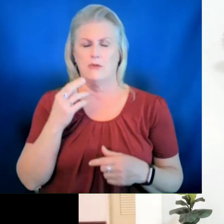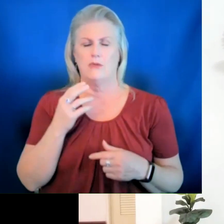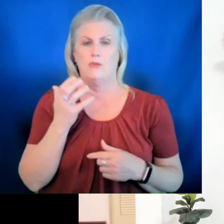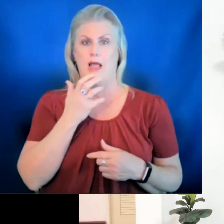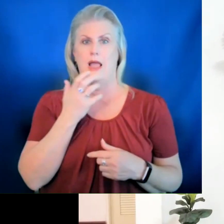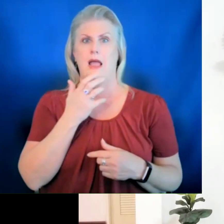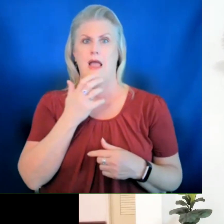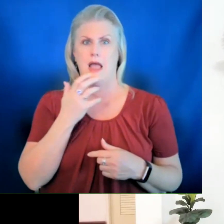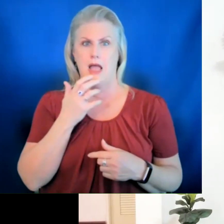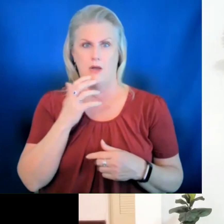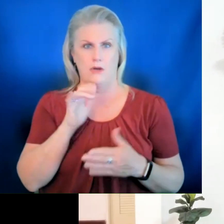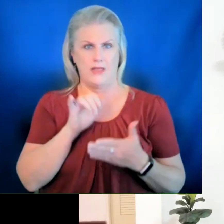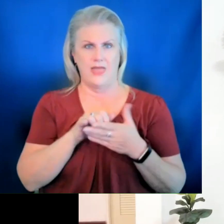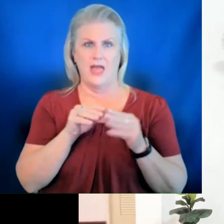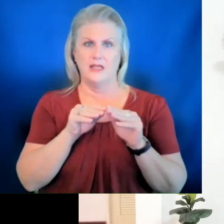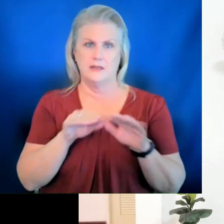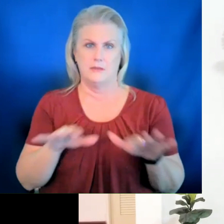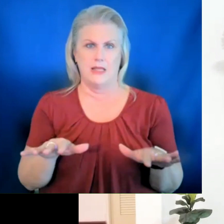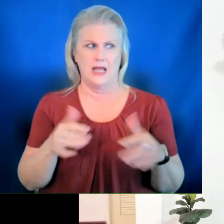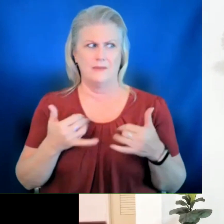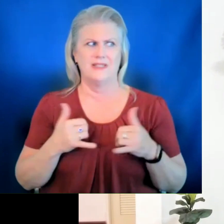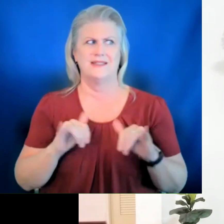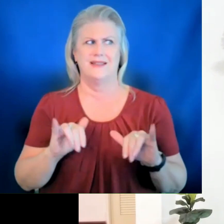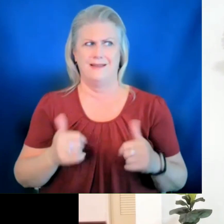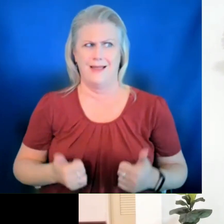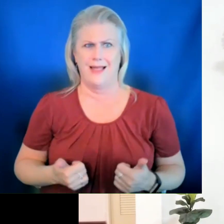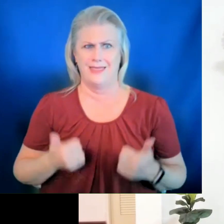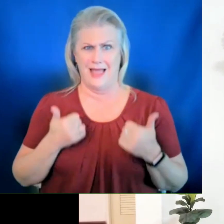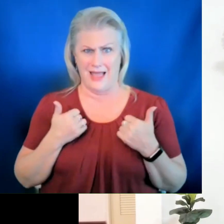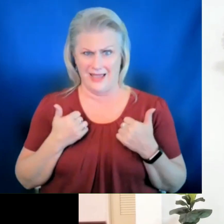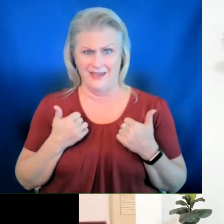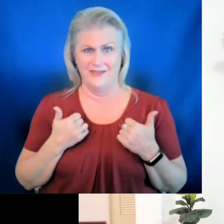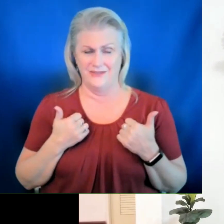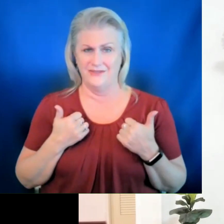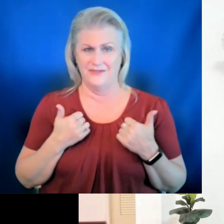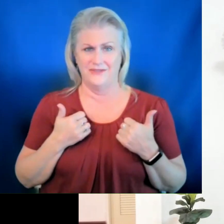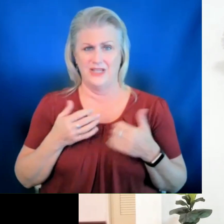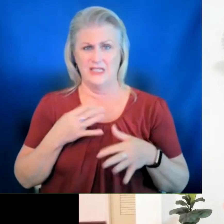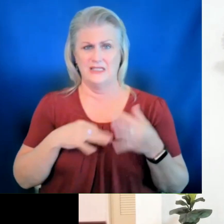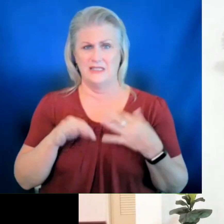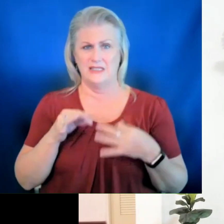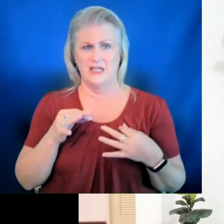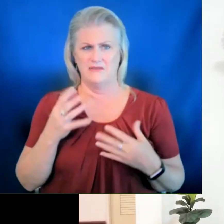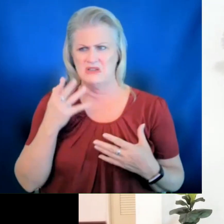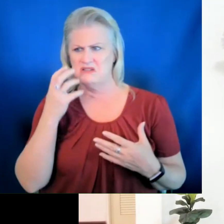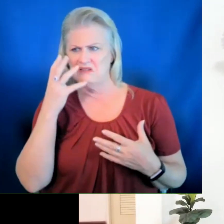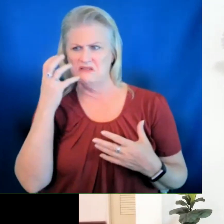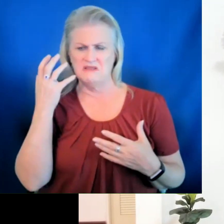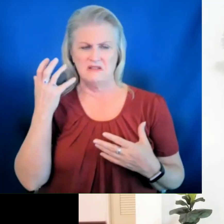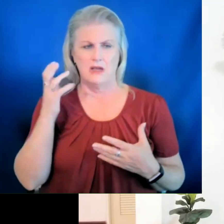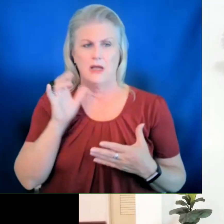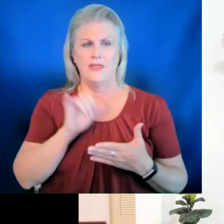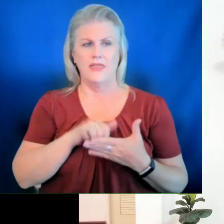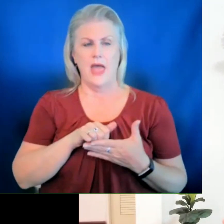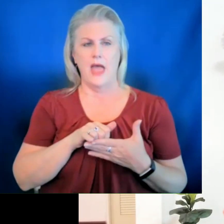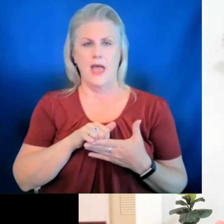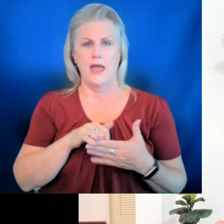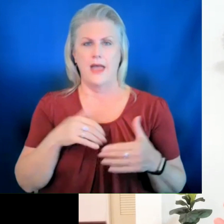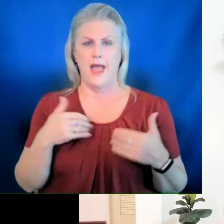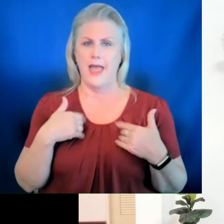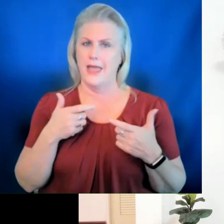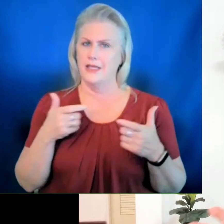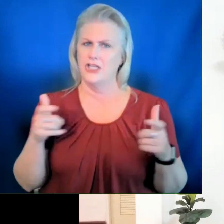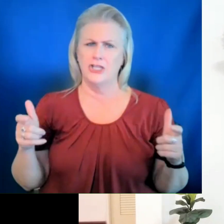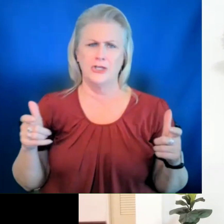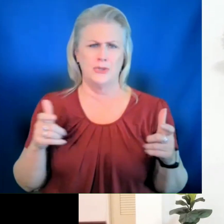actually the blessing of still being alive instead of being mad at the fact that